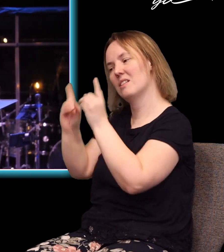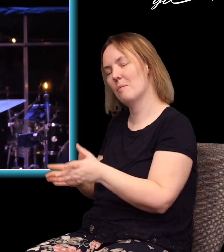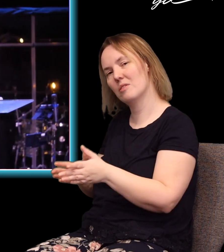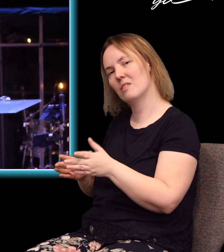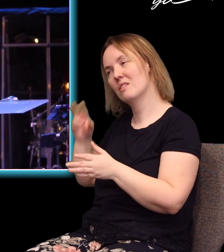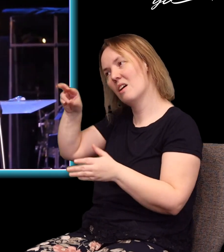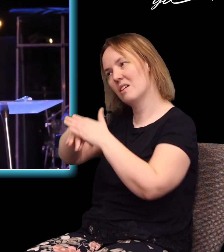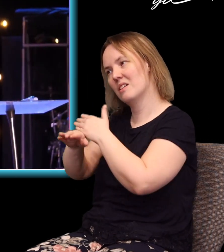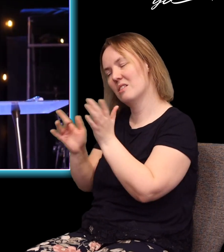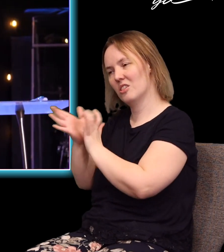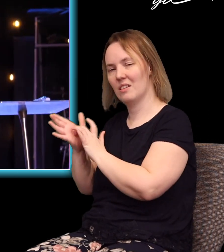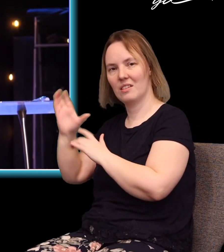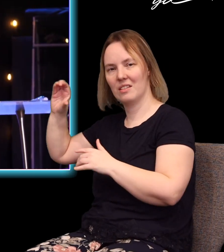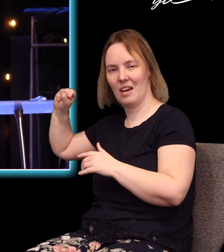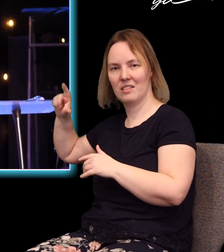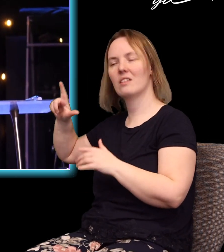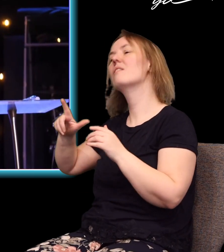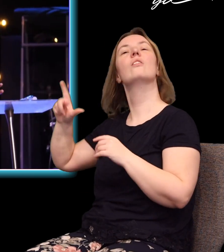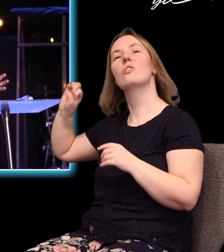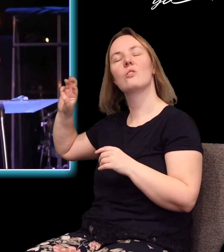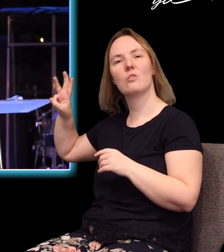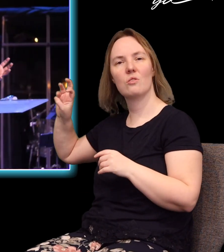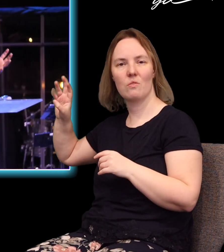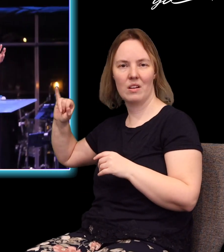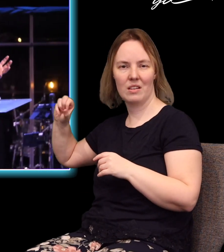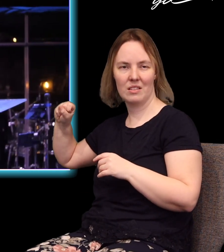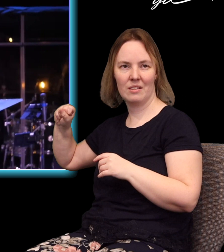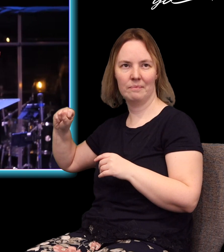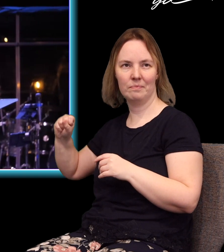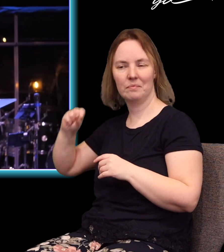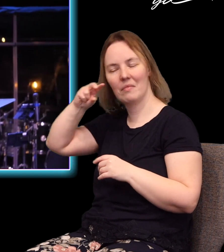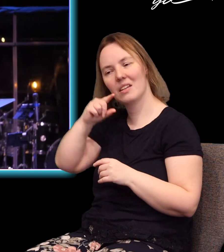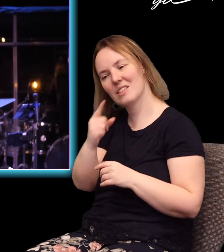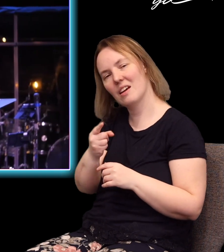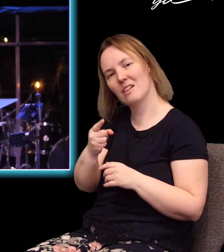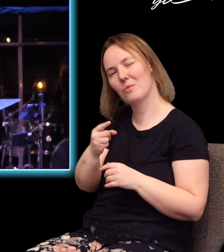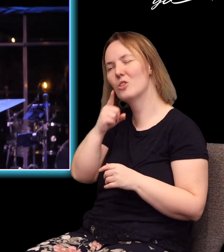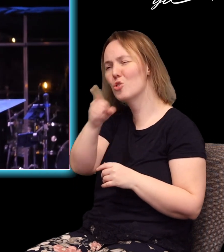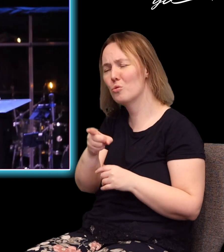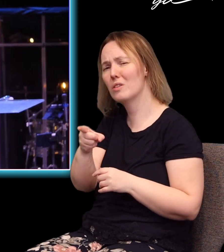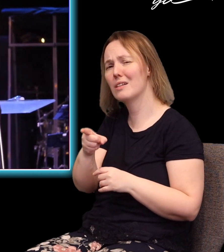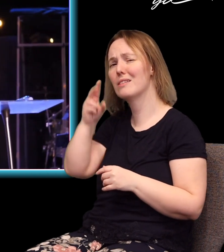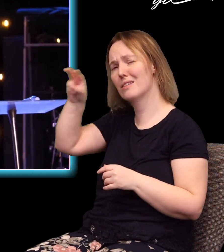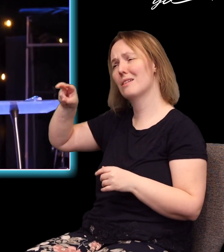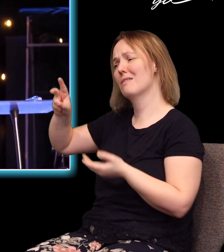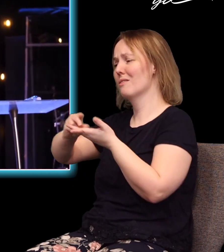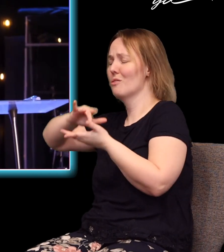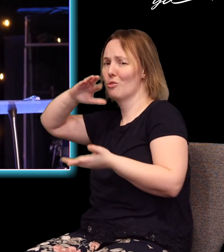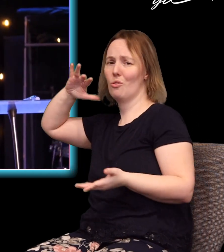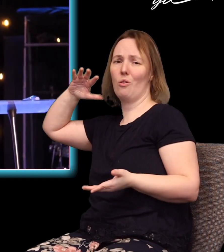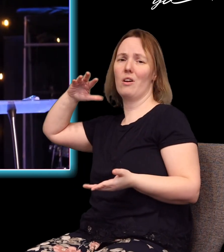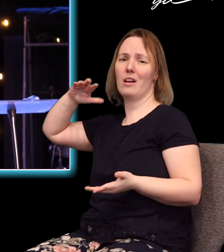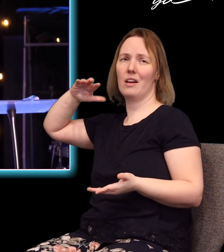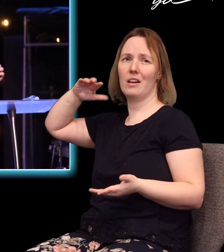fact, I remember C.S. Lewis said a number of years ago, he said, if we could truly see, I'm paraphrasing, the glory of the presence of Christ that is